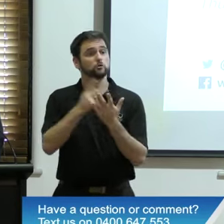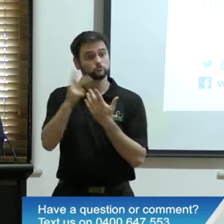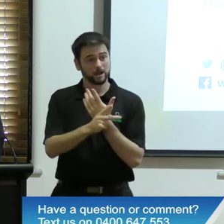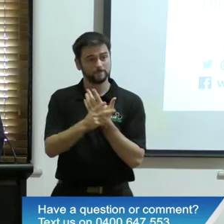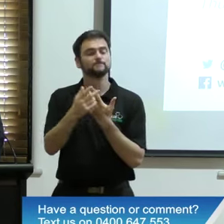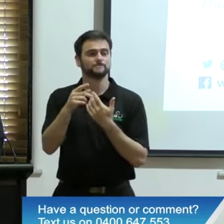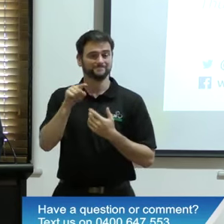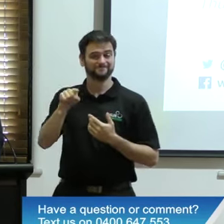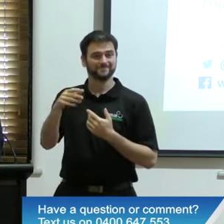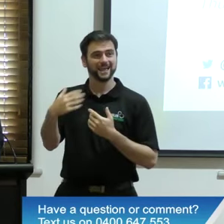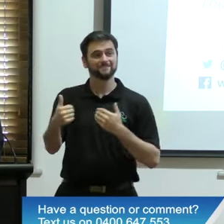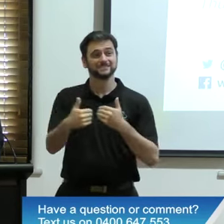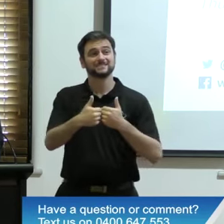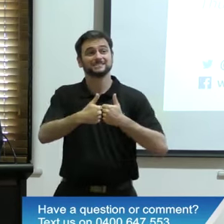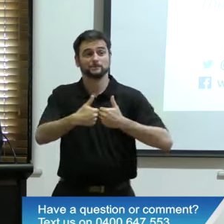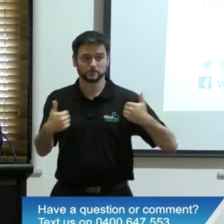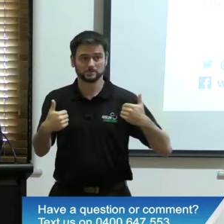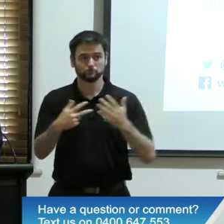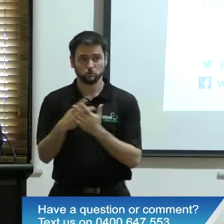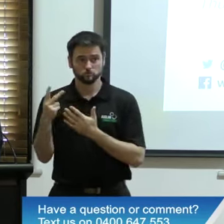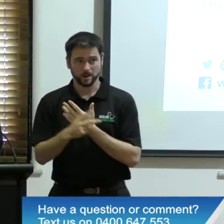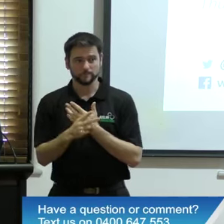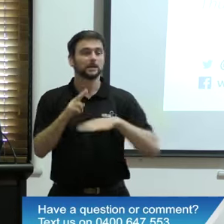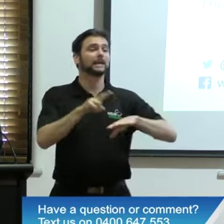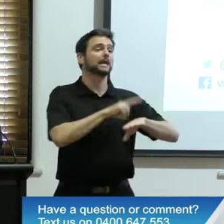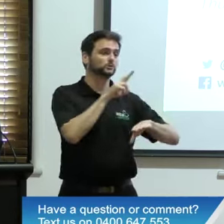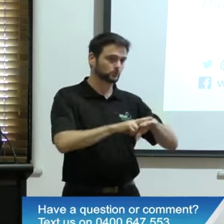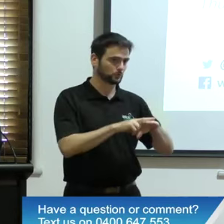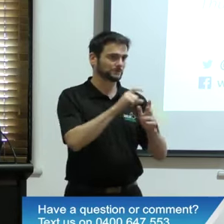funded called the National Disability Advocacy Program.